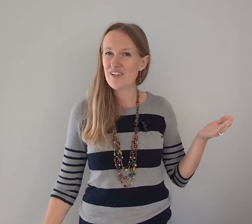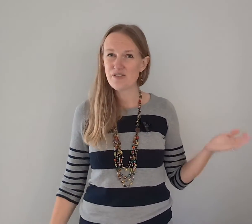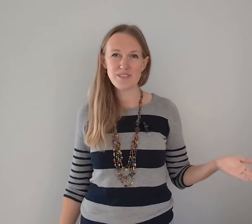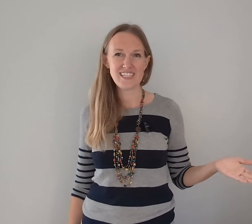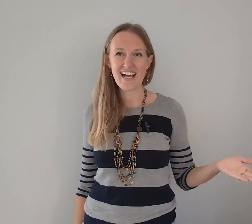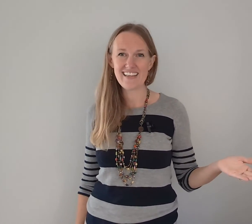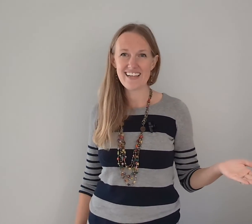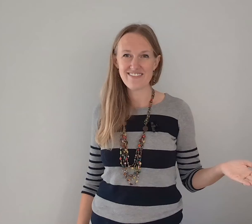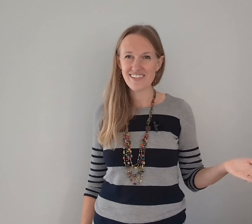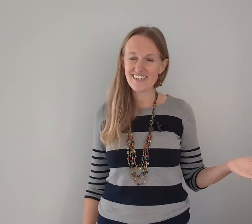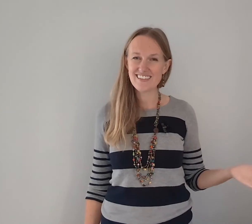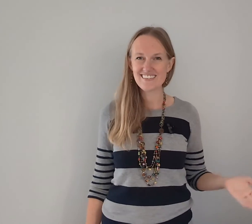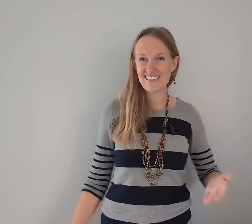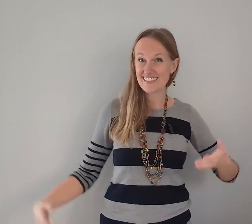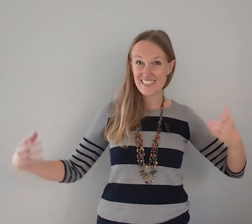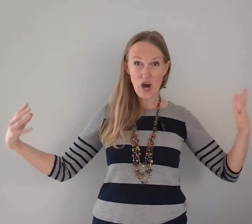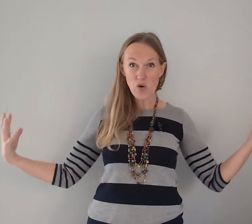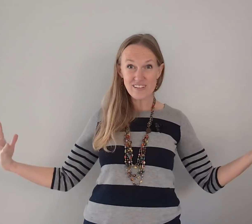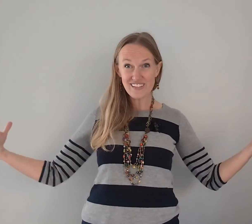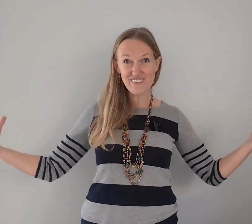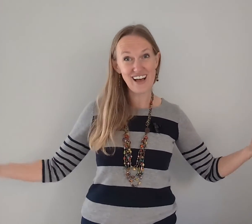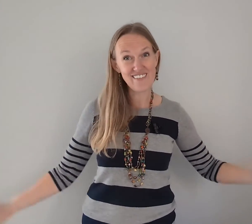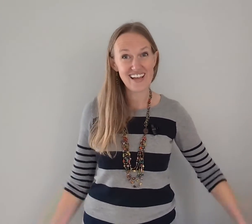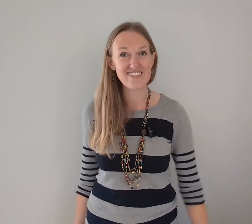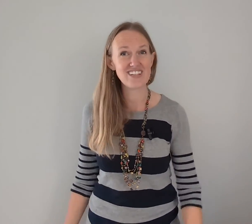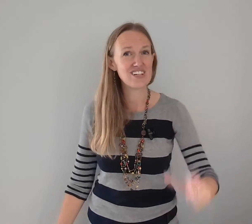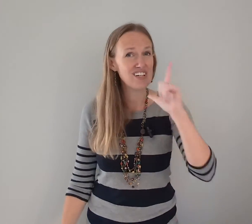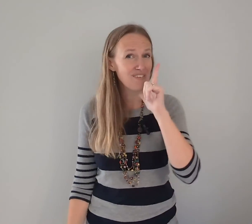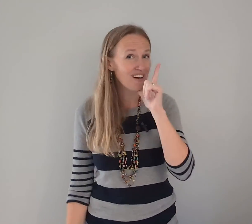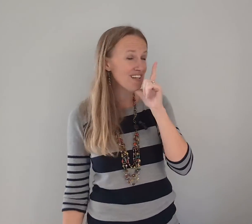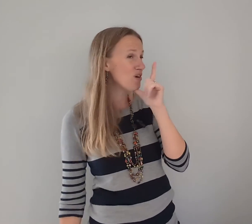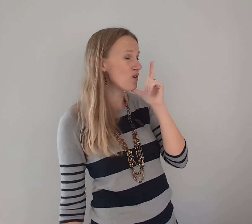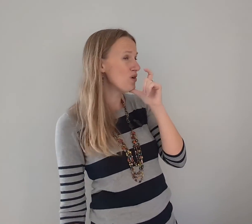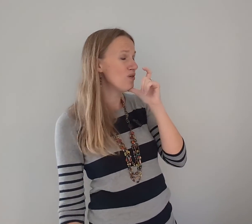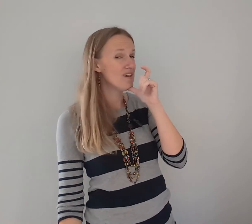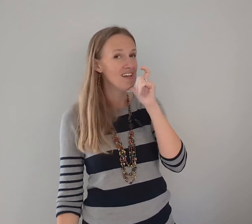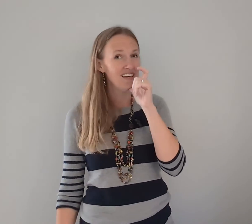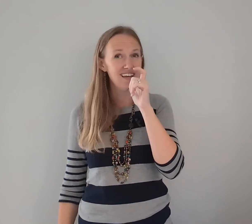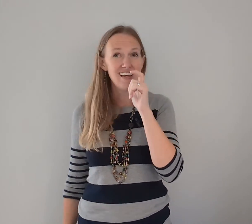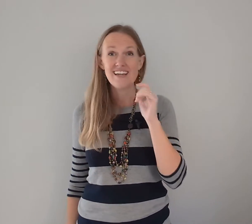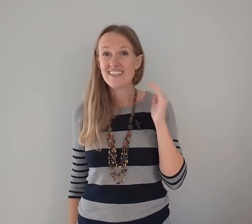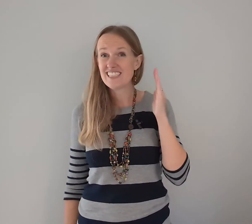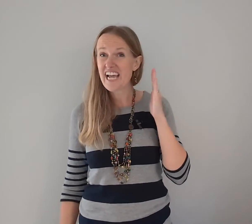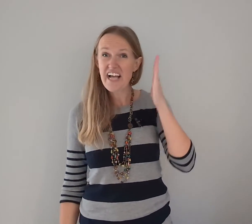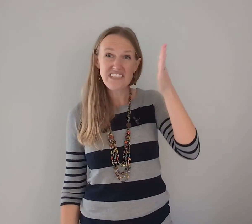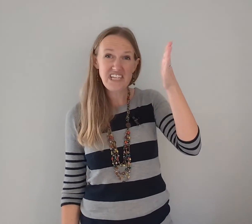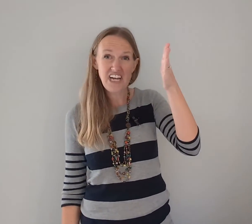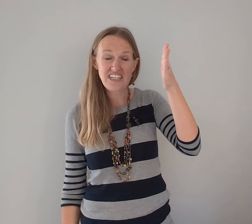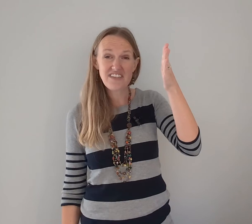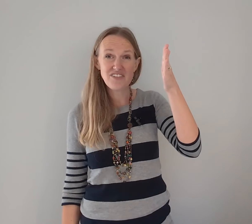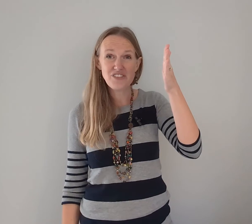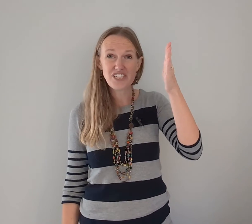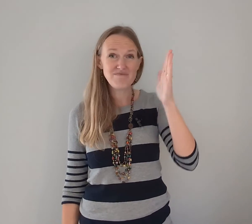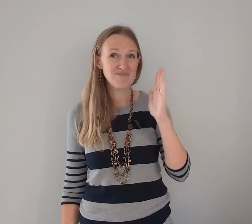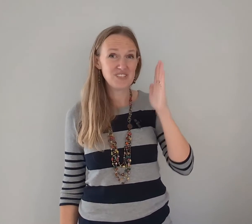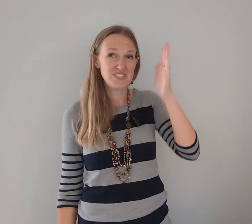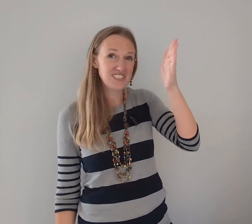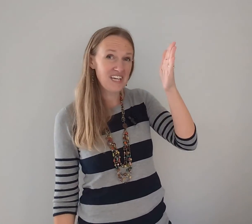Whom shall I fear? So that's the only new line we have to learn. We already know who. And then shall is kind of in the future. So just kind